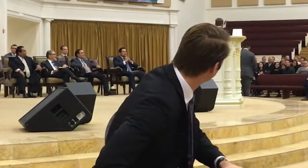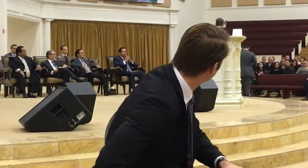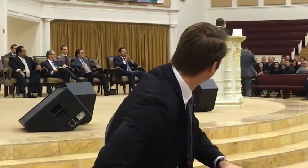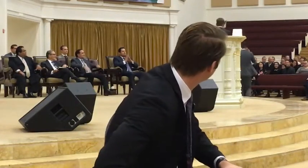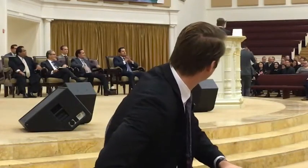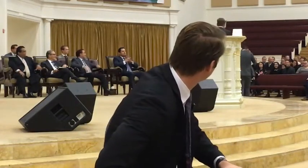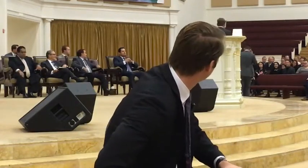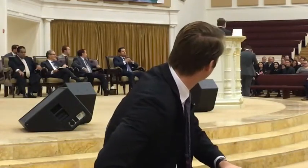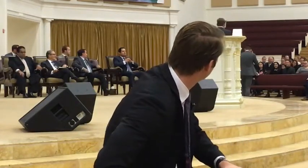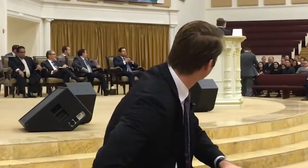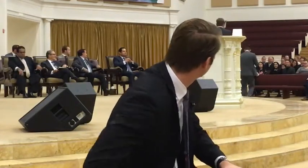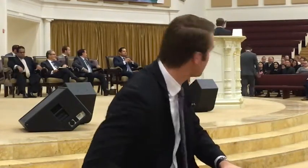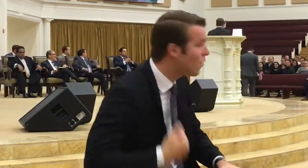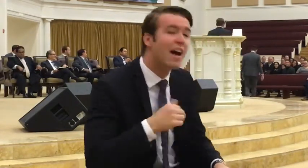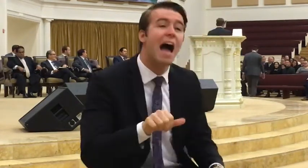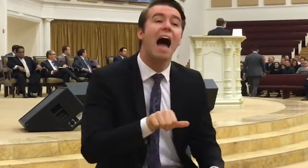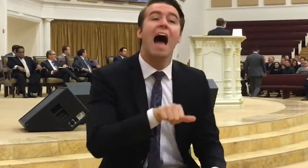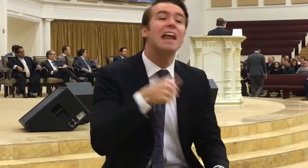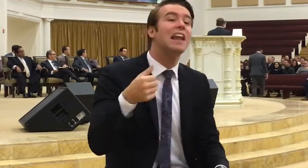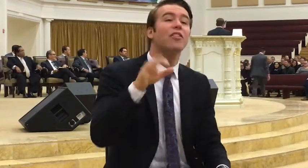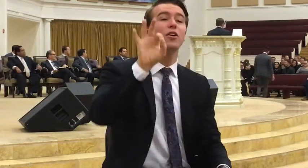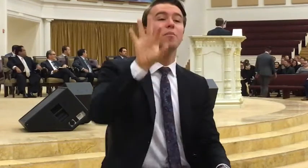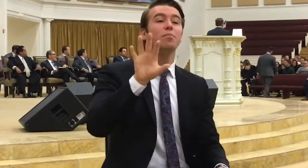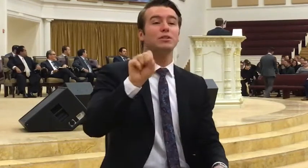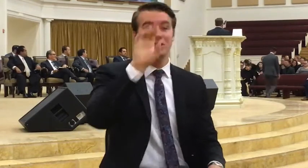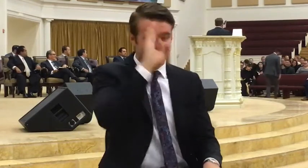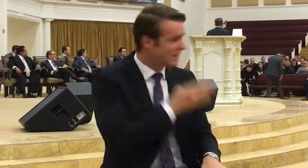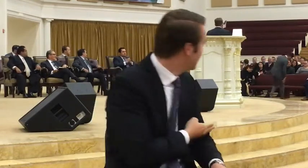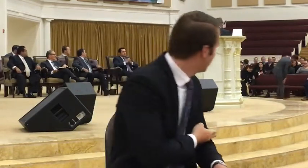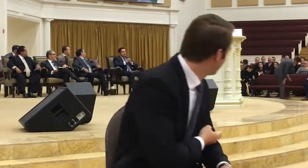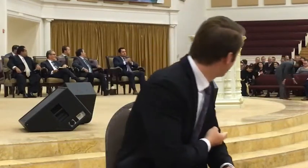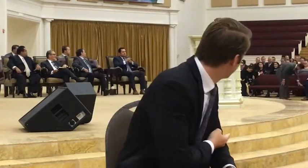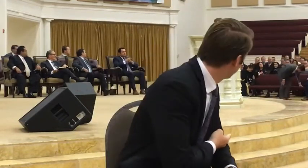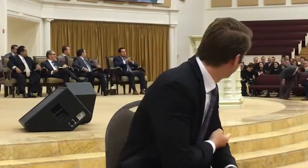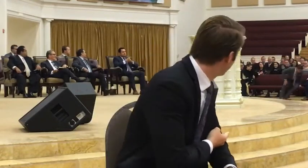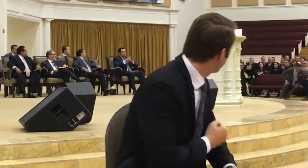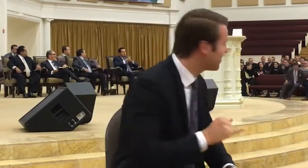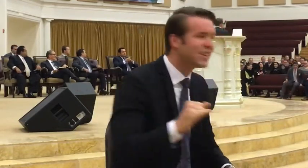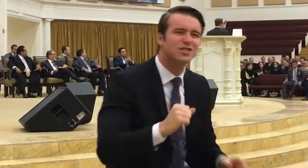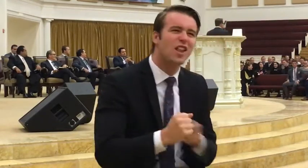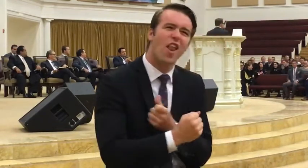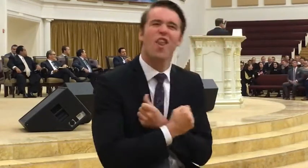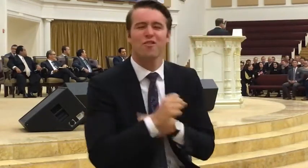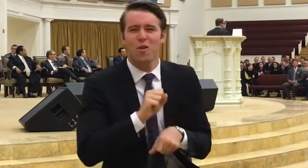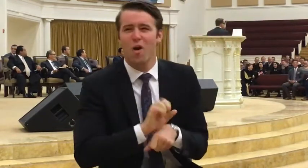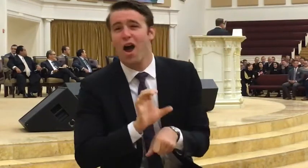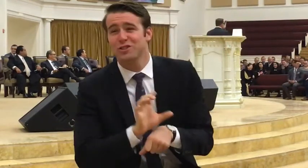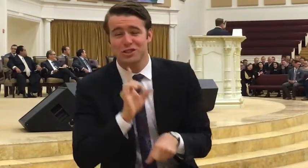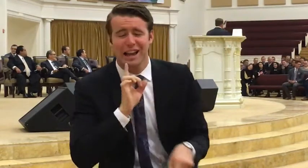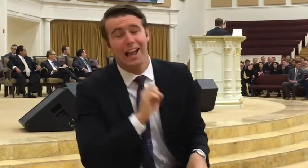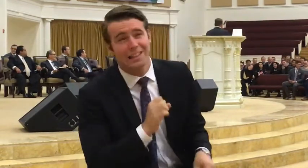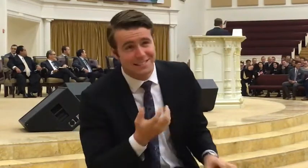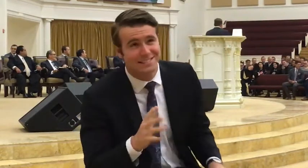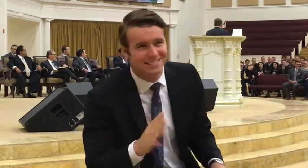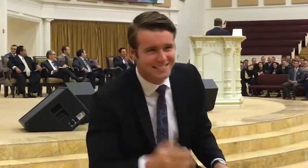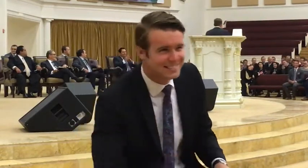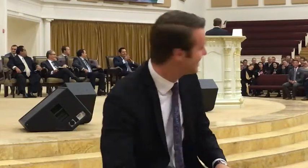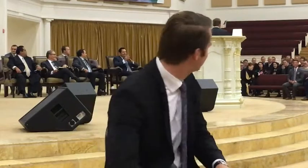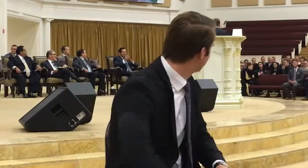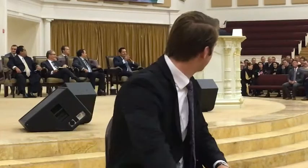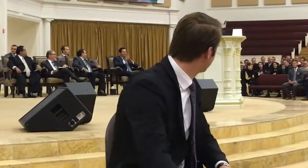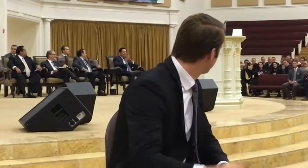I'm looking. We got another preacher's son here. They just love the Rock Church, I guess.